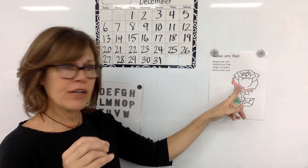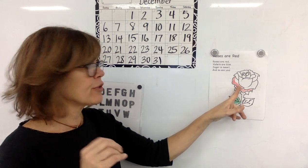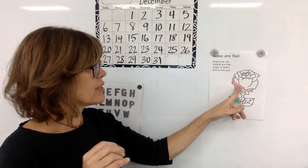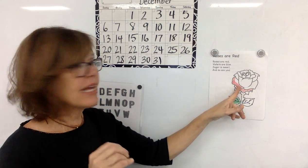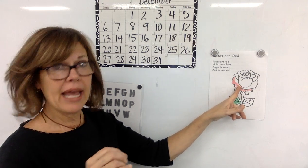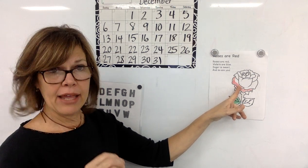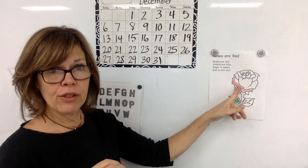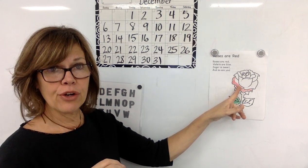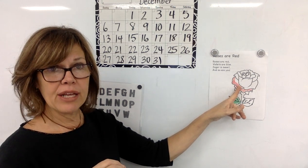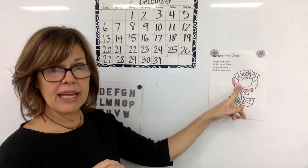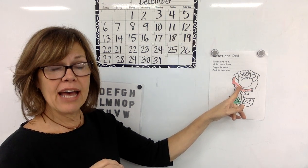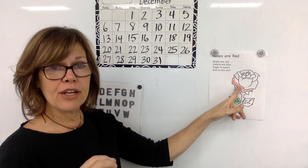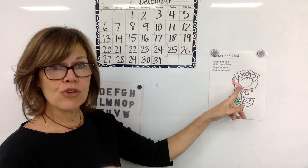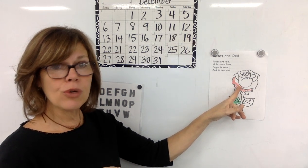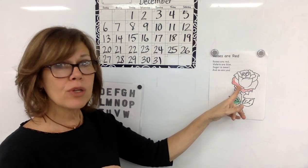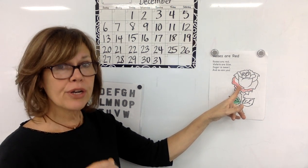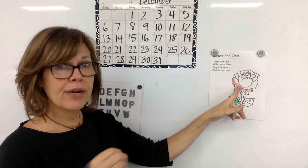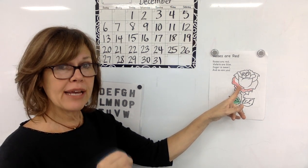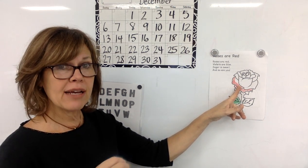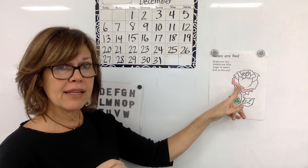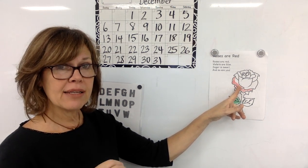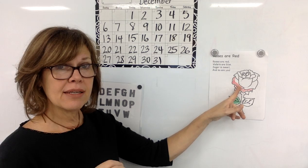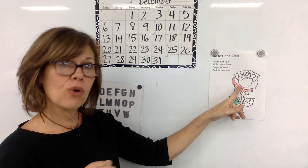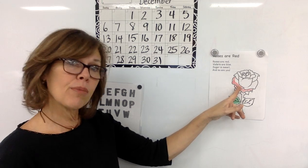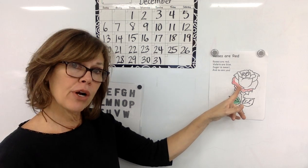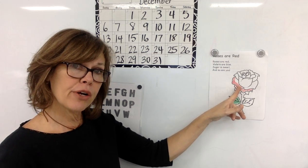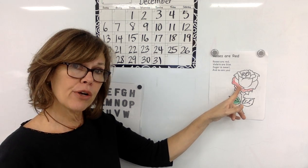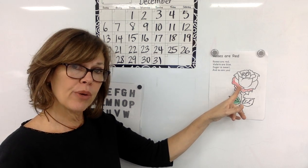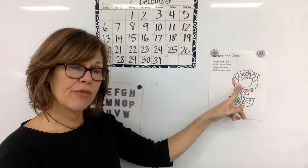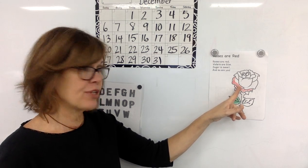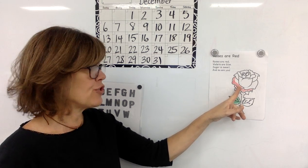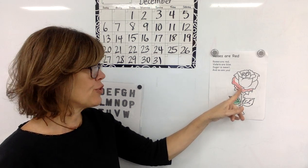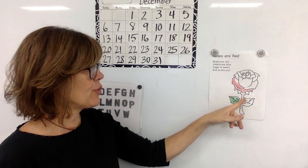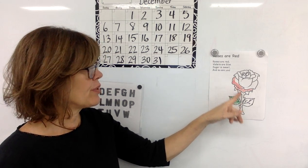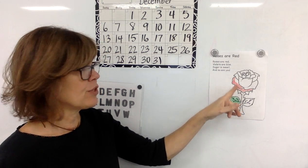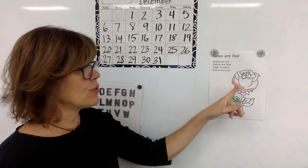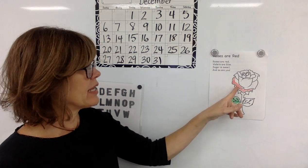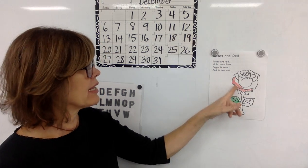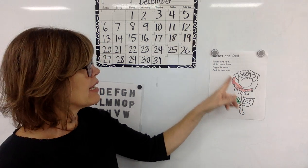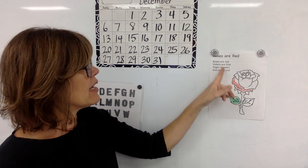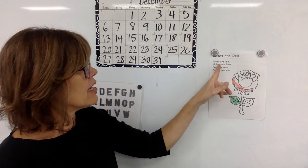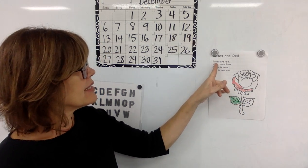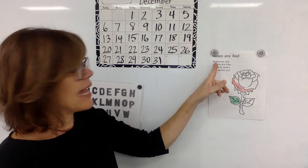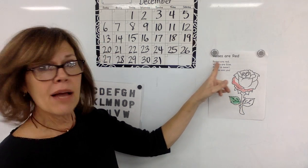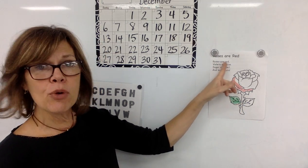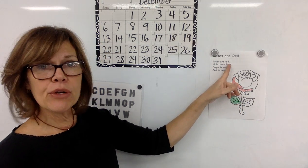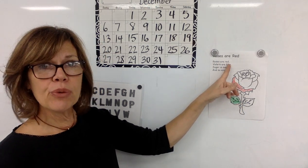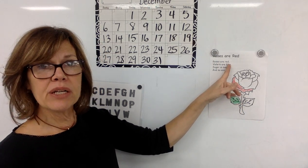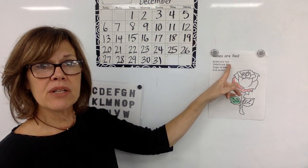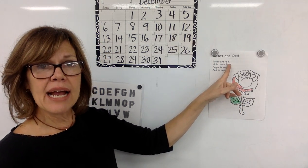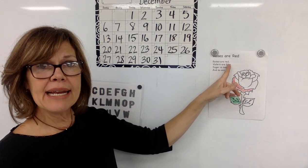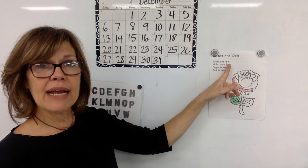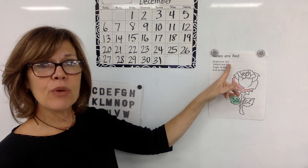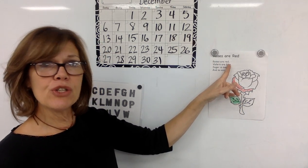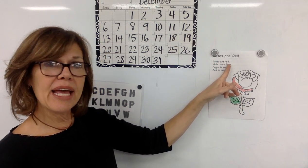fingers and learning how to control our crayon or marker or whatever it is you're using. Today, I'm going to read a line, and I want you to